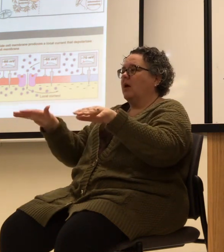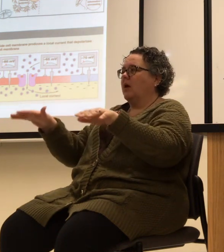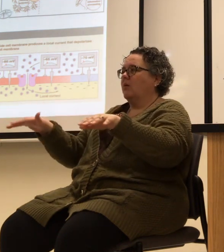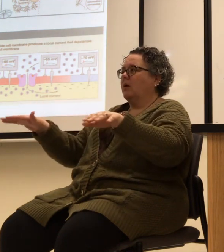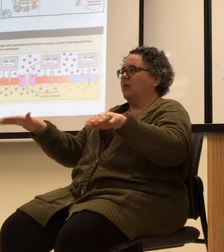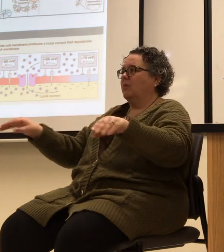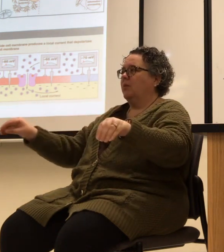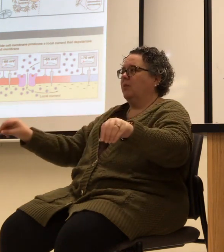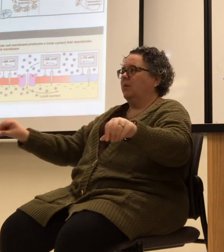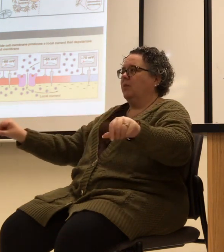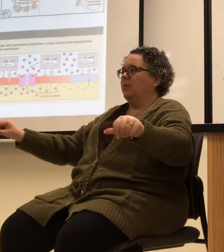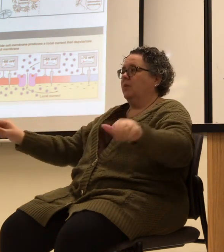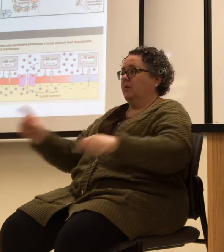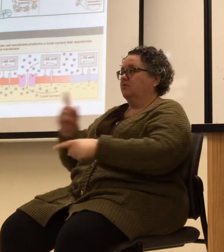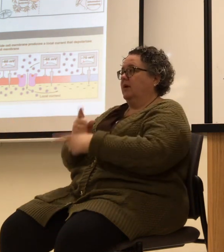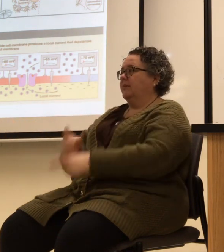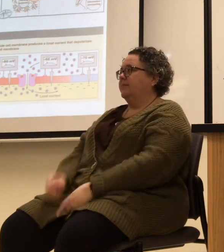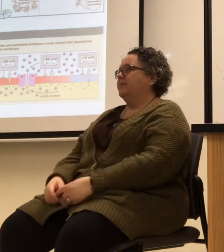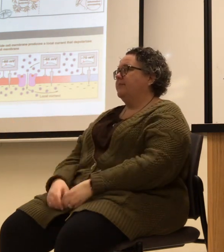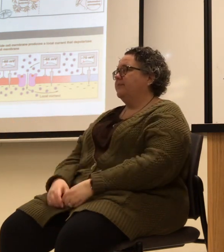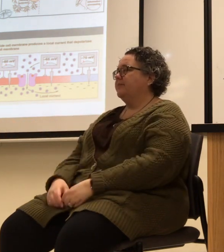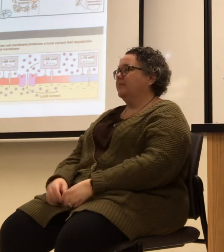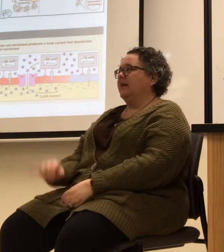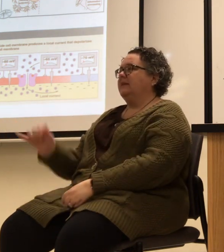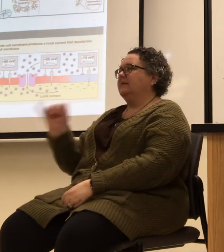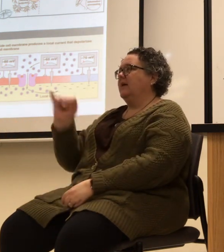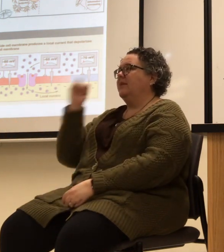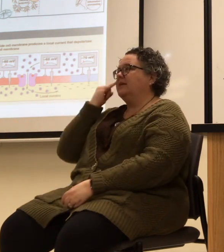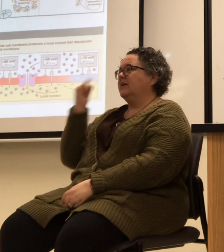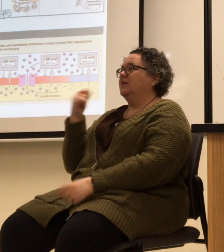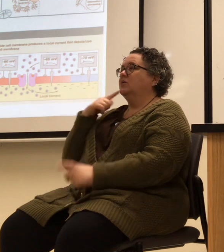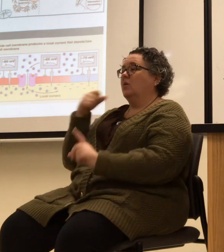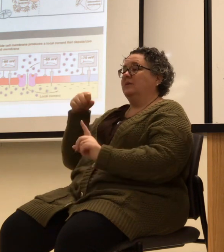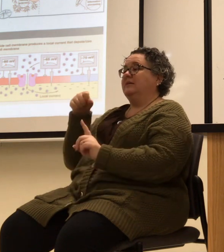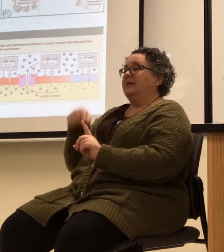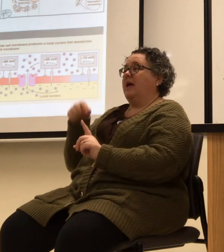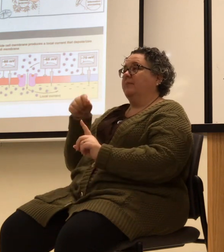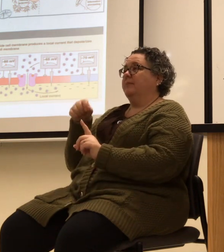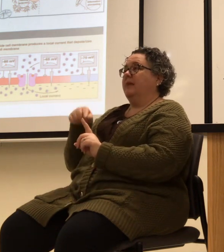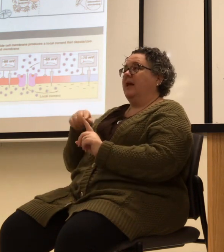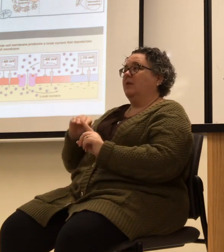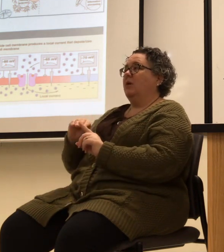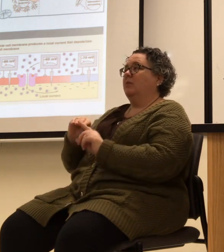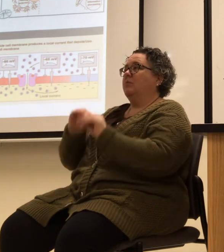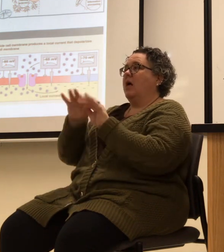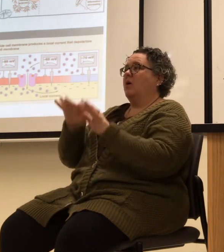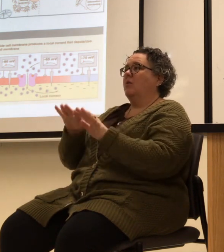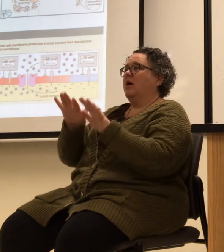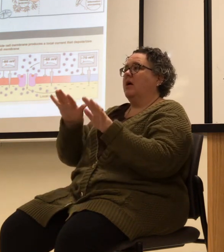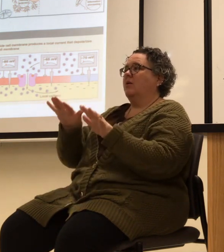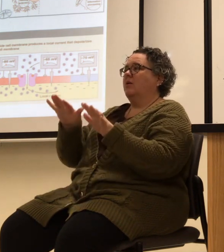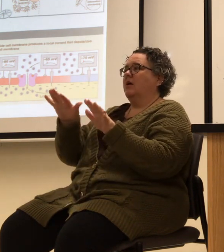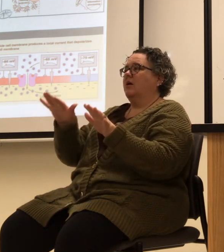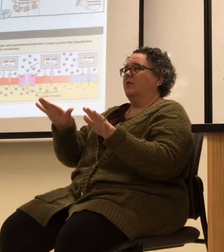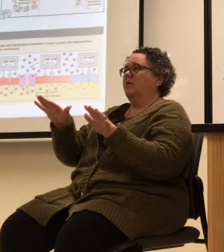Okay? So let's say zap right there, and it kind of like goes